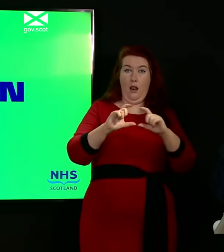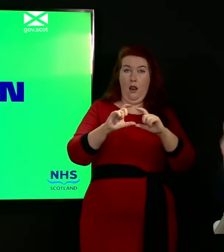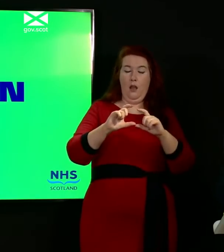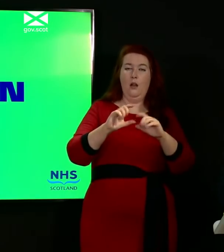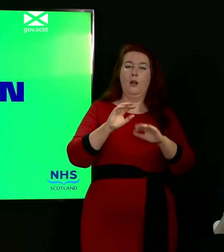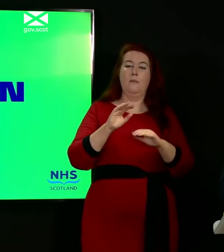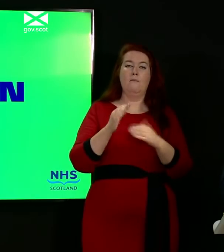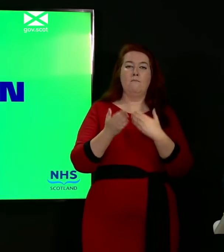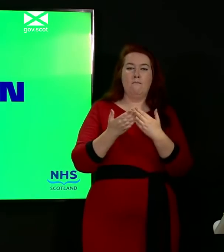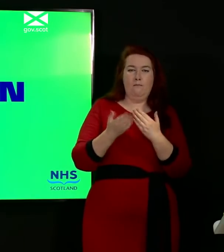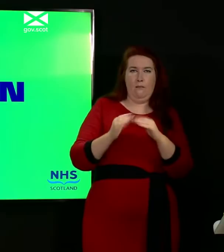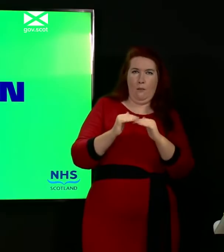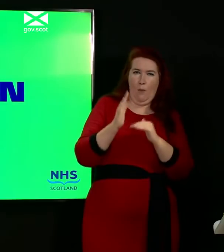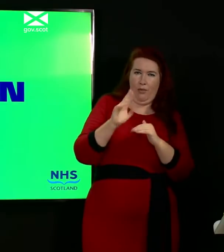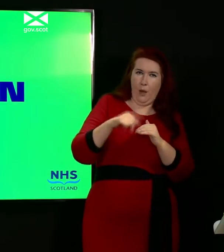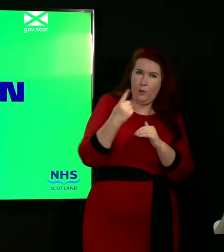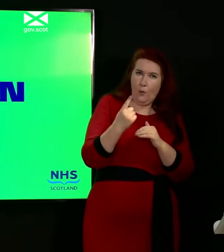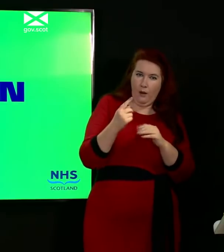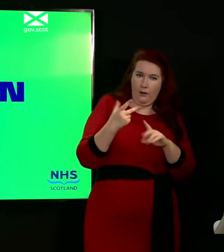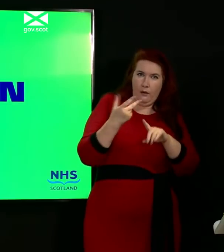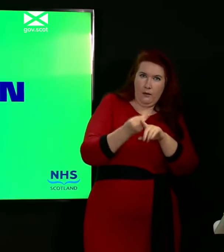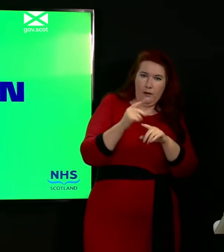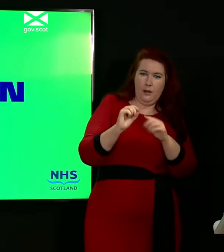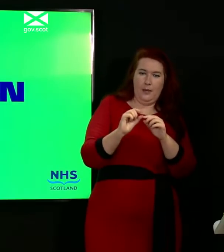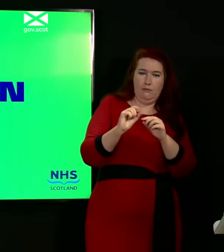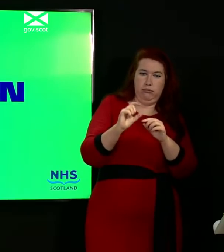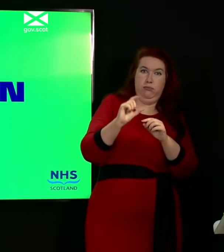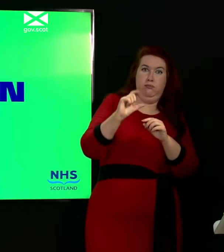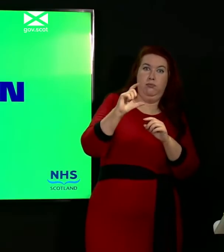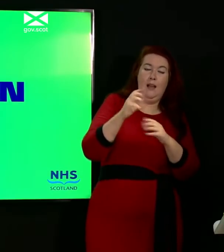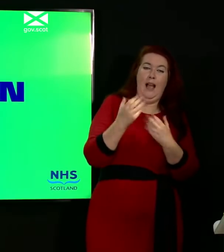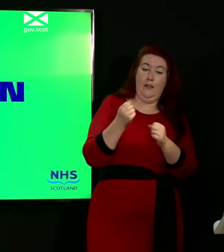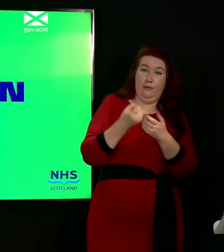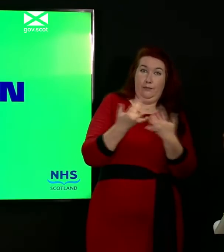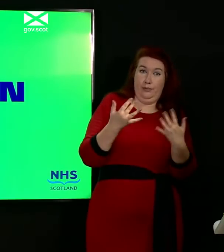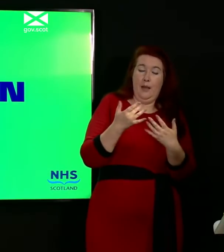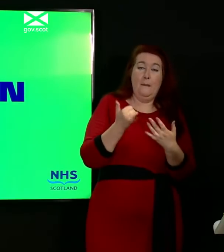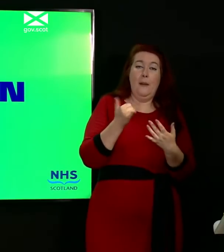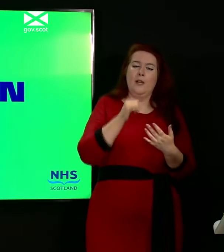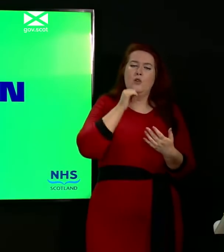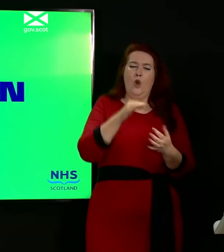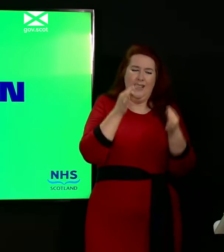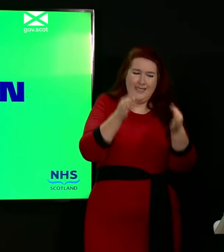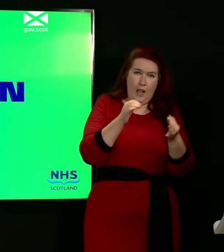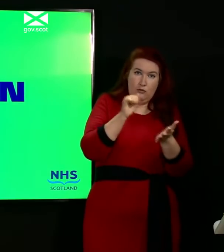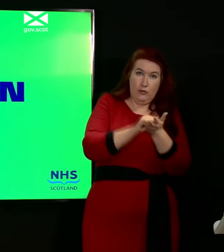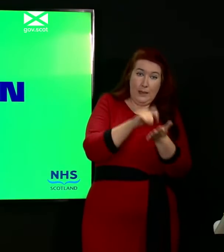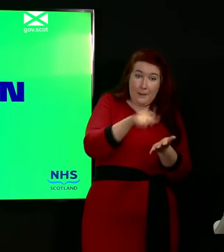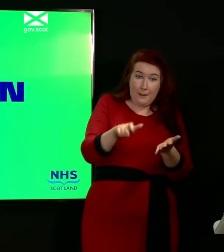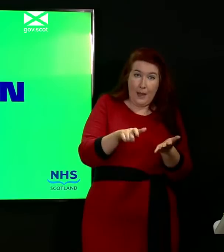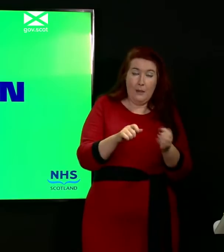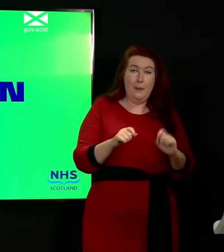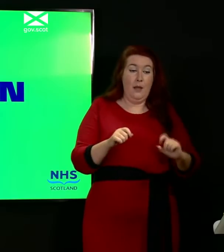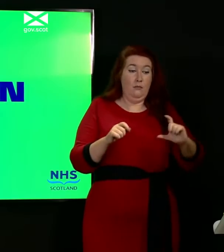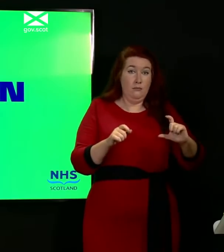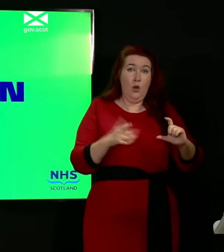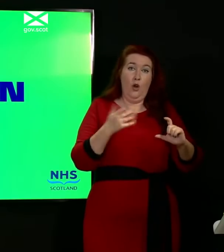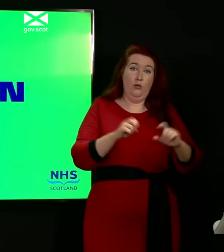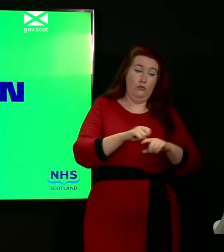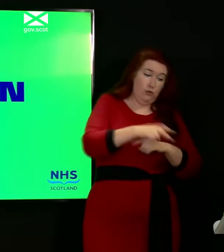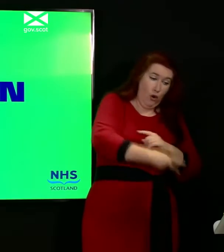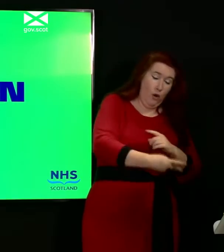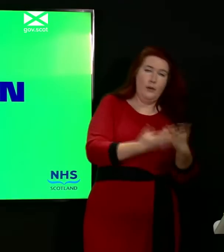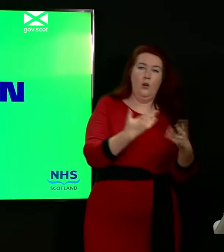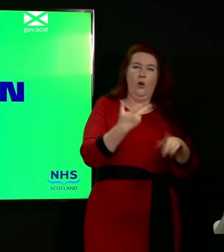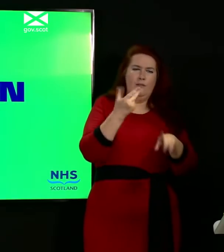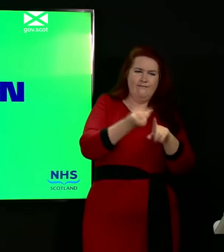than one dose, you are inevitably going to have either you don't have exactly the right number of people, or you might drop it, or the